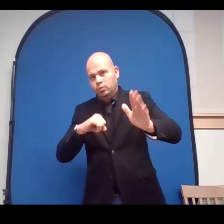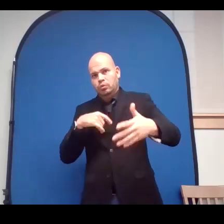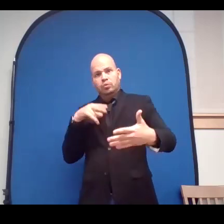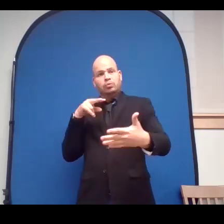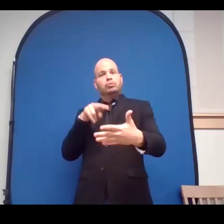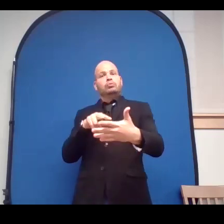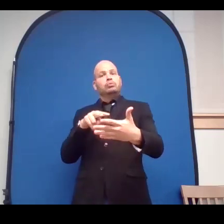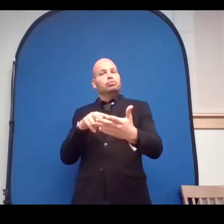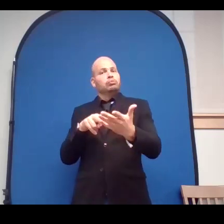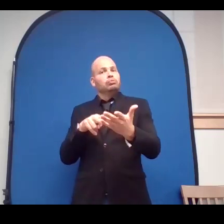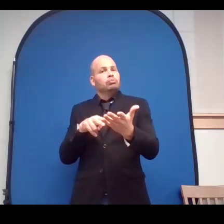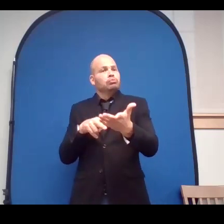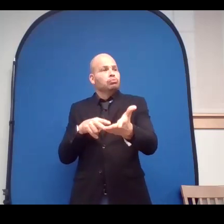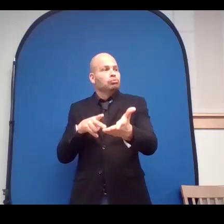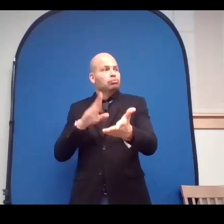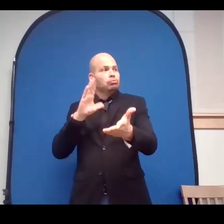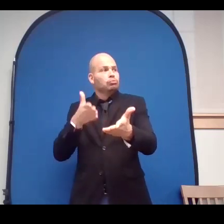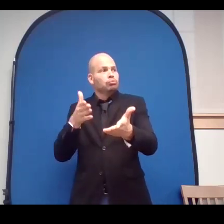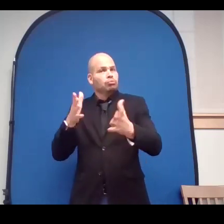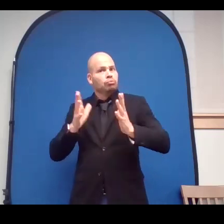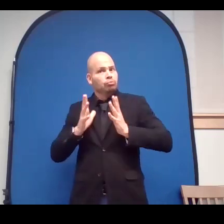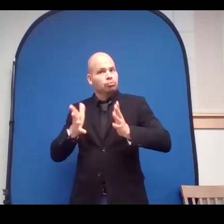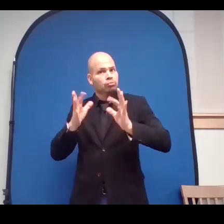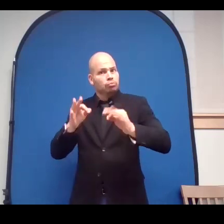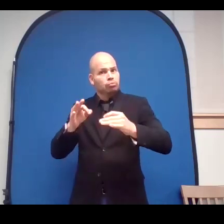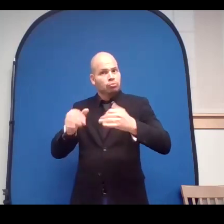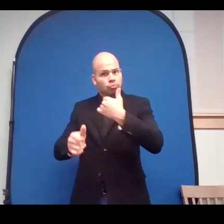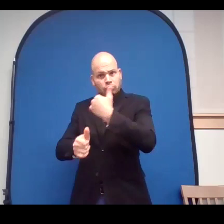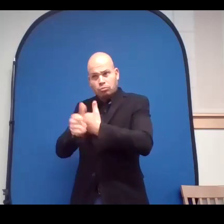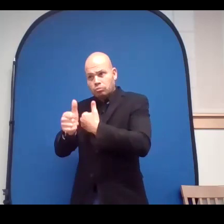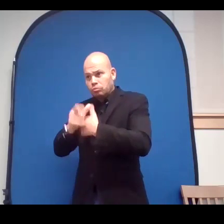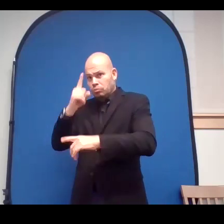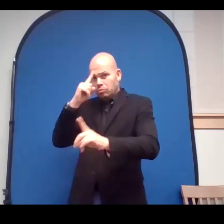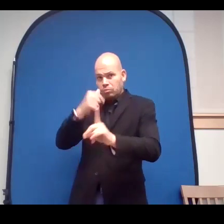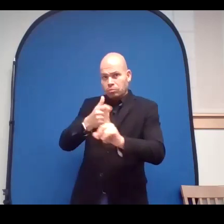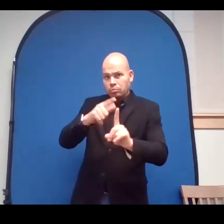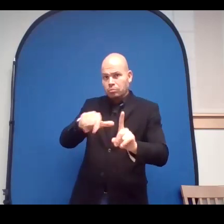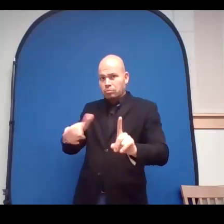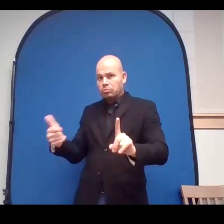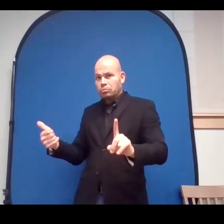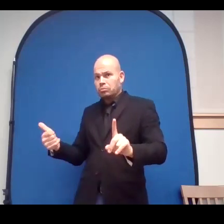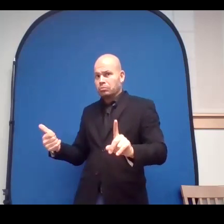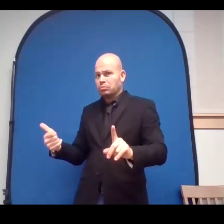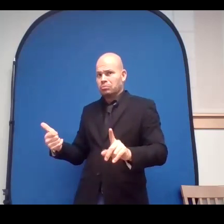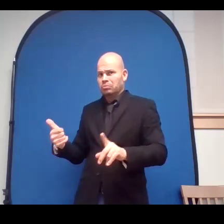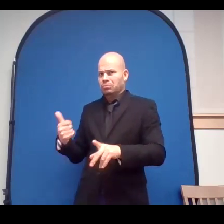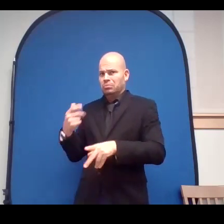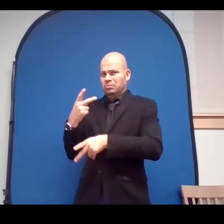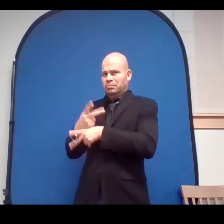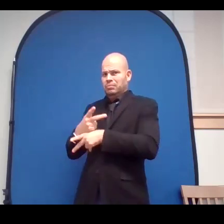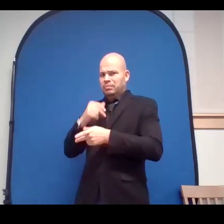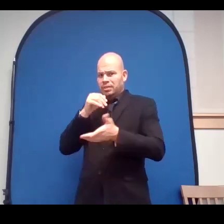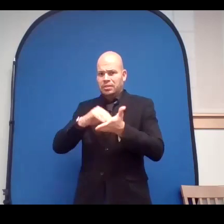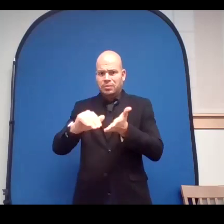not have released him if they did believe he was a danger to himself or others, so that he should be in a better position than he was at the beginning of July, or at